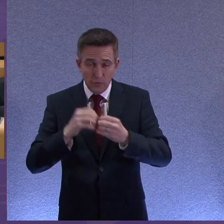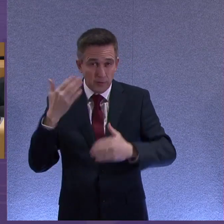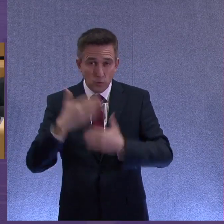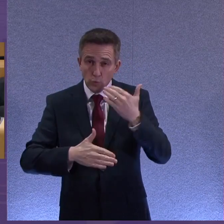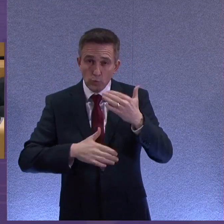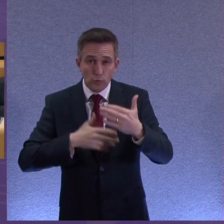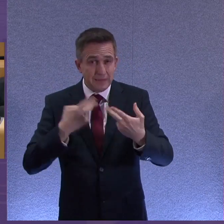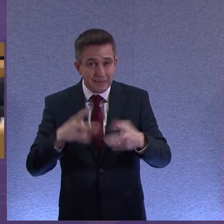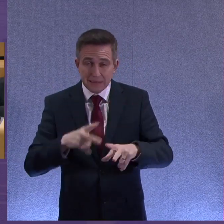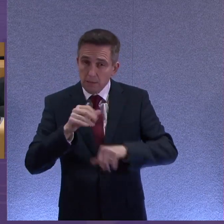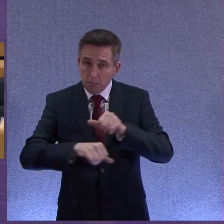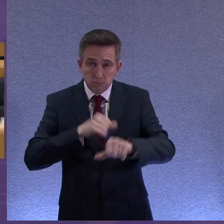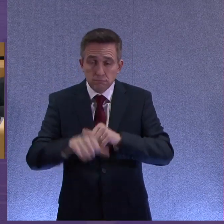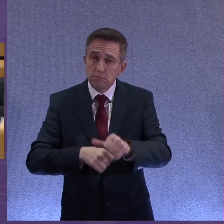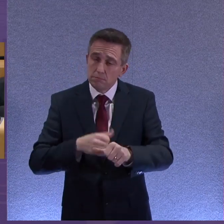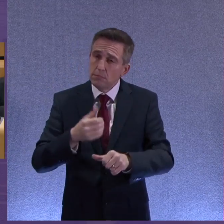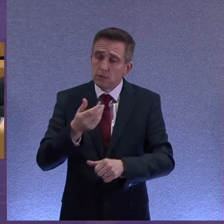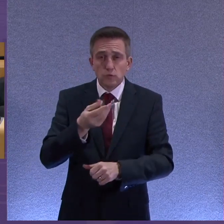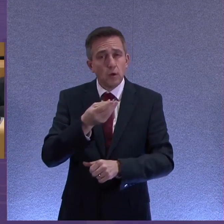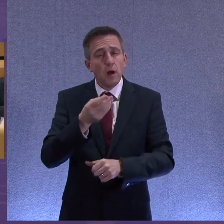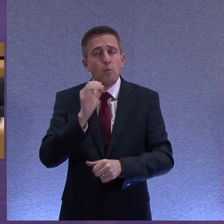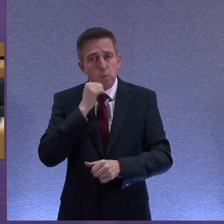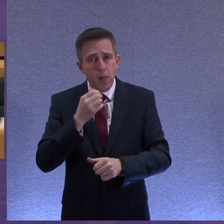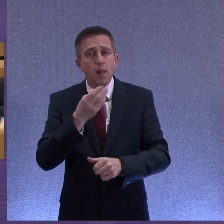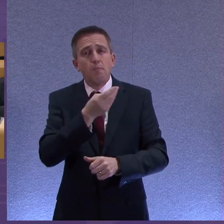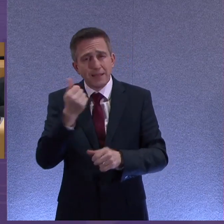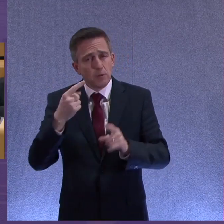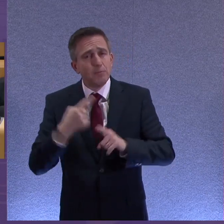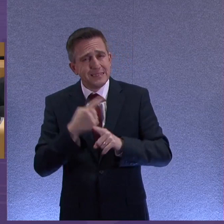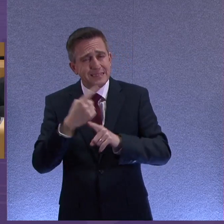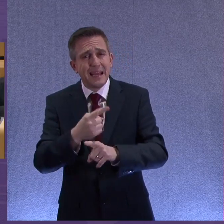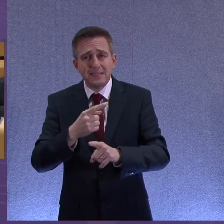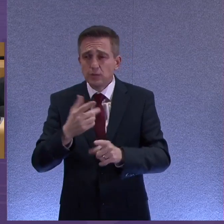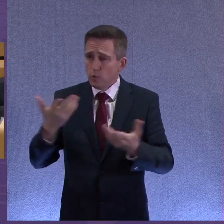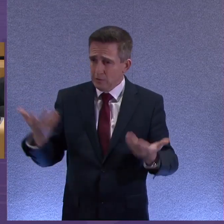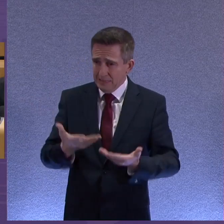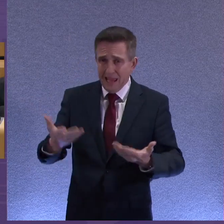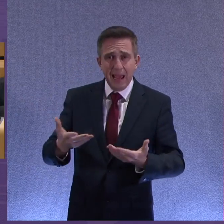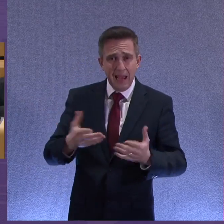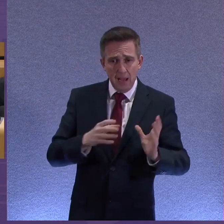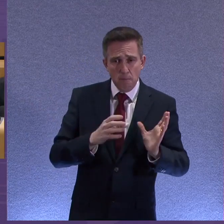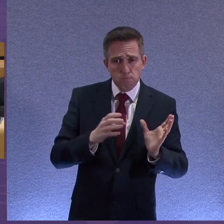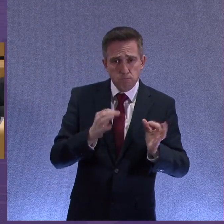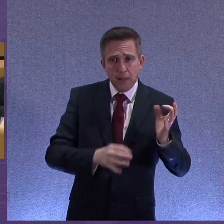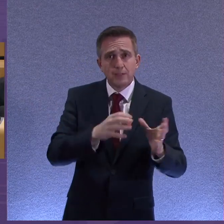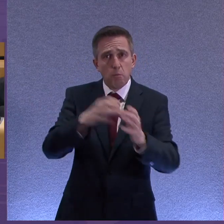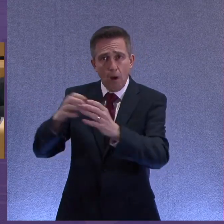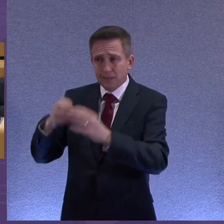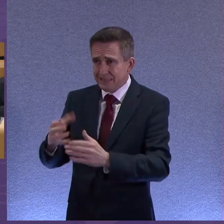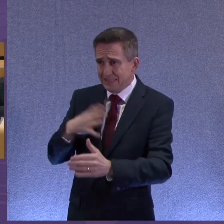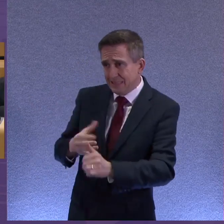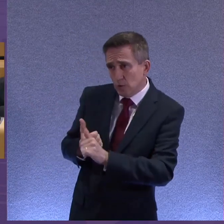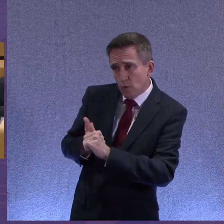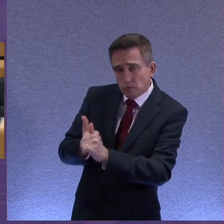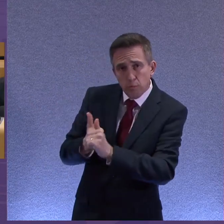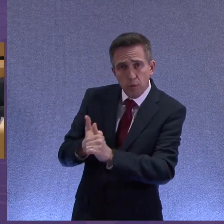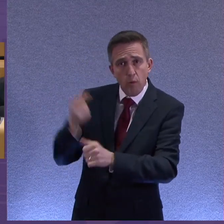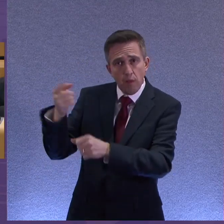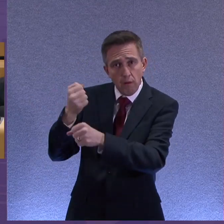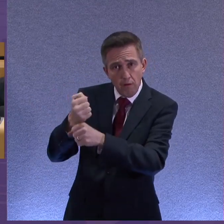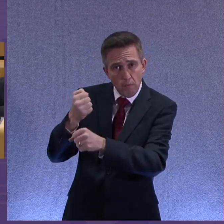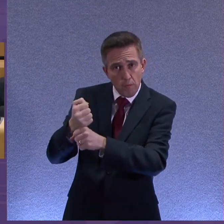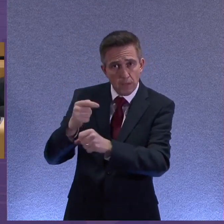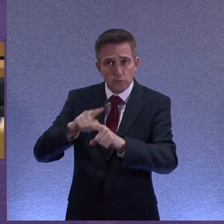said before, we are going to make mistakes, and today is about helping the government to try and mend some of those mistakes. Firstly,